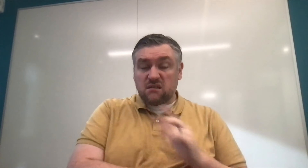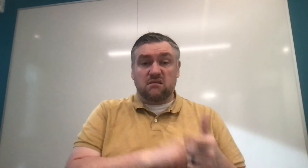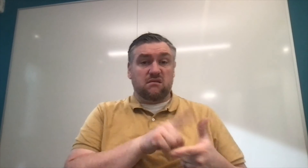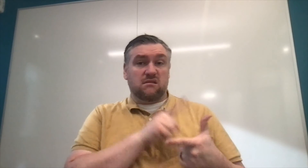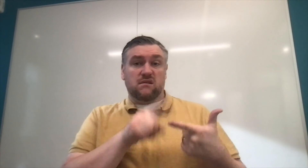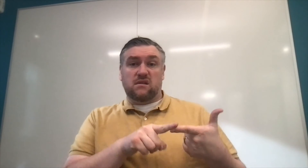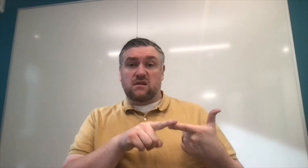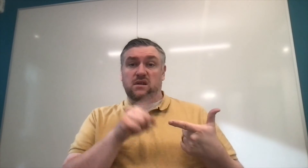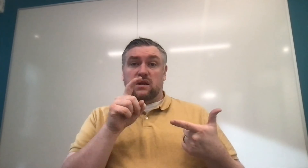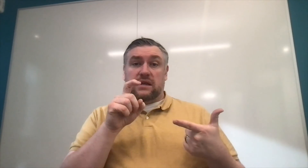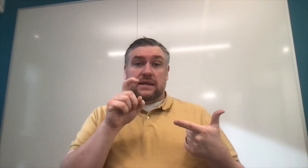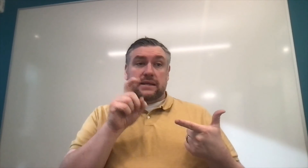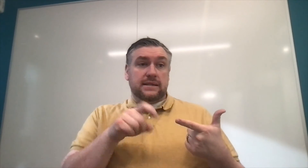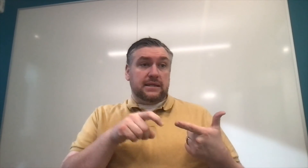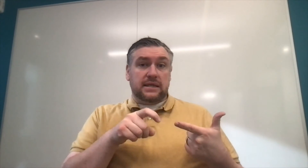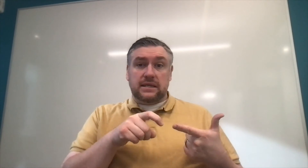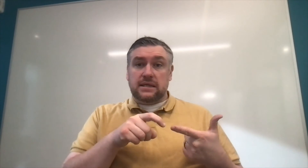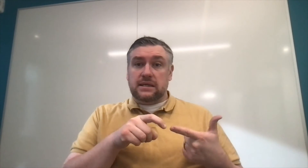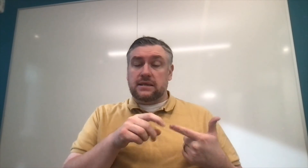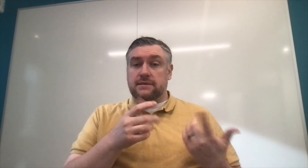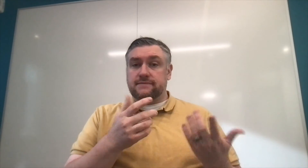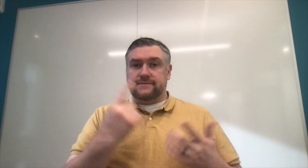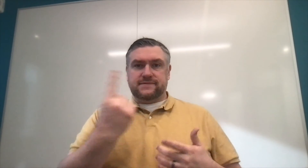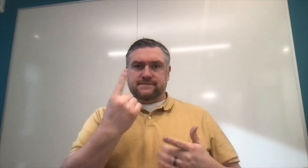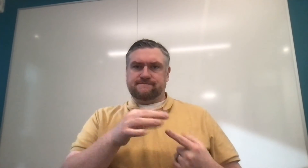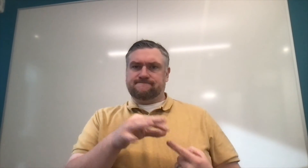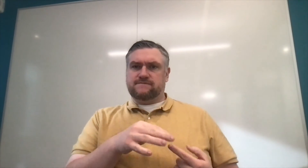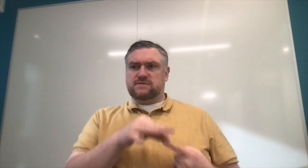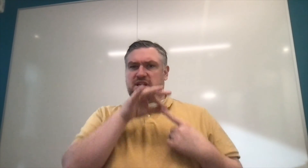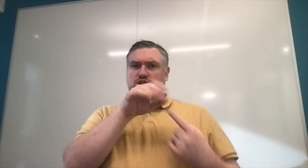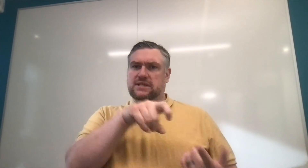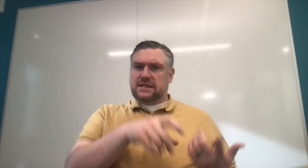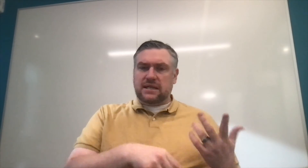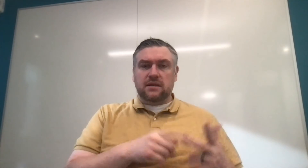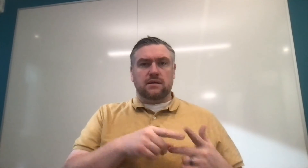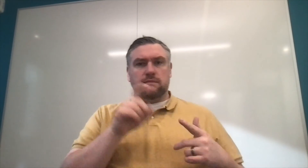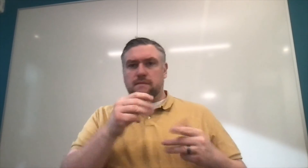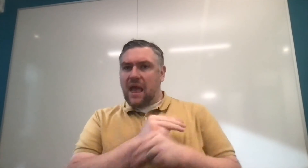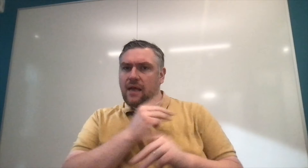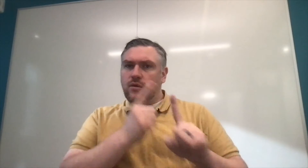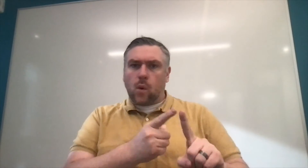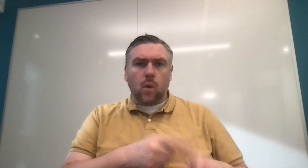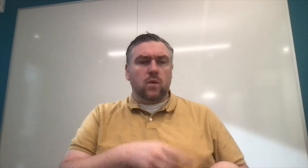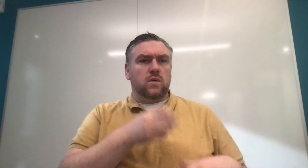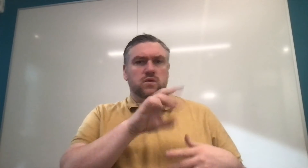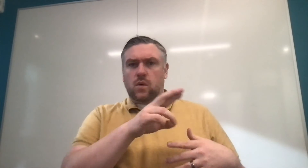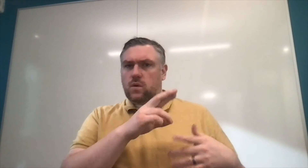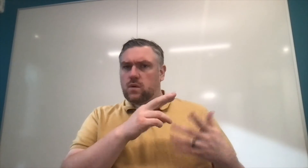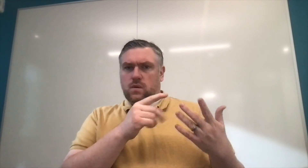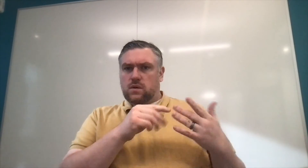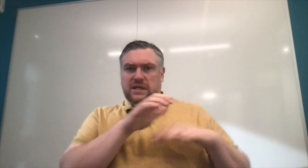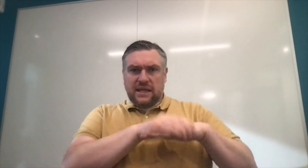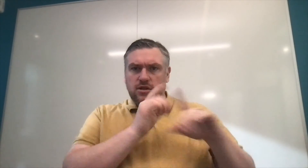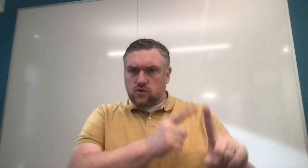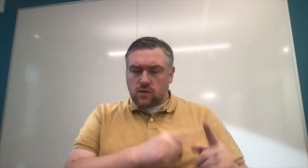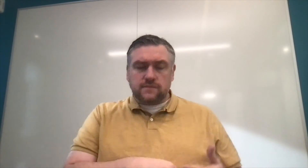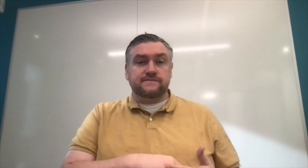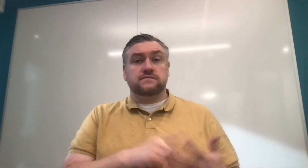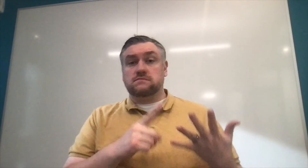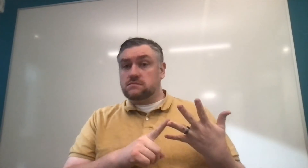services to address that skill. We need something special math goals or English